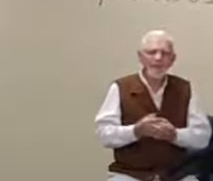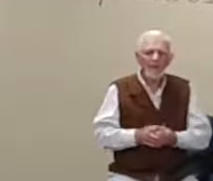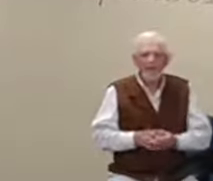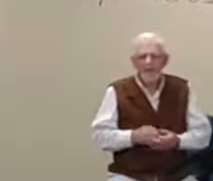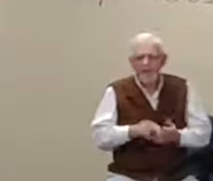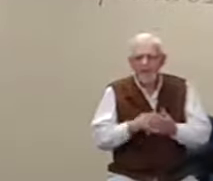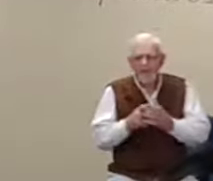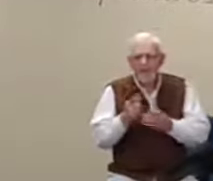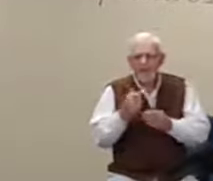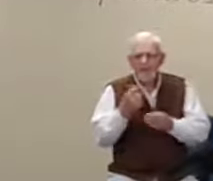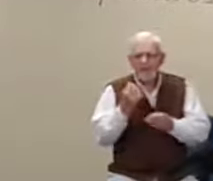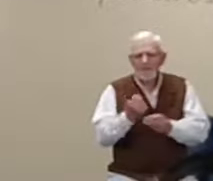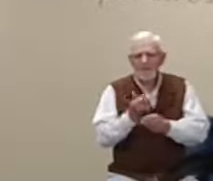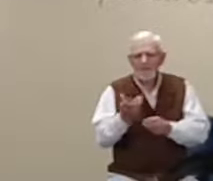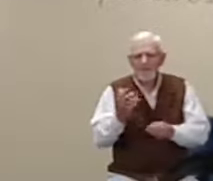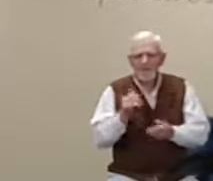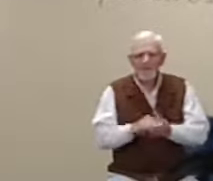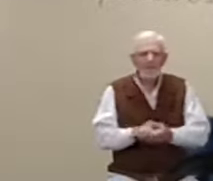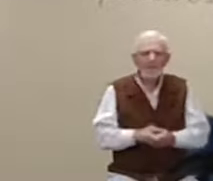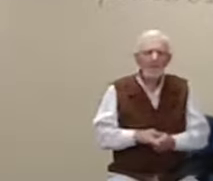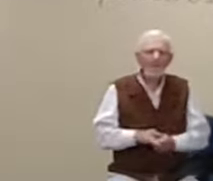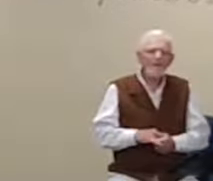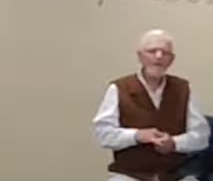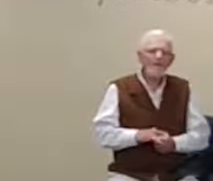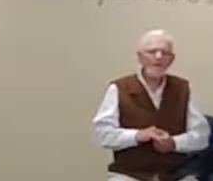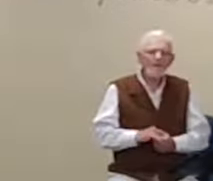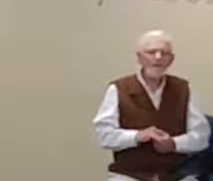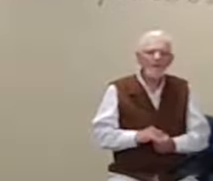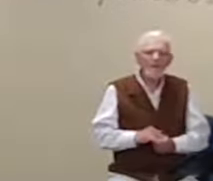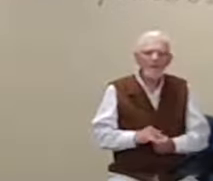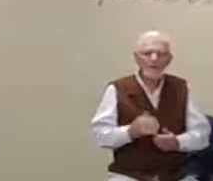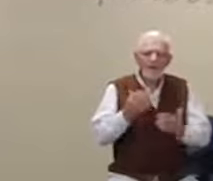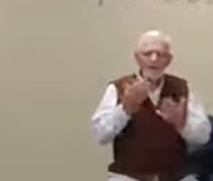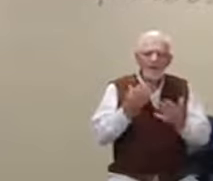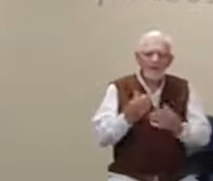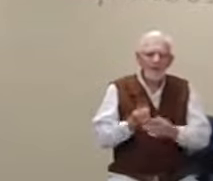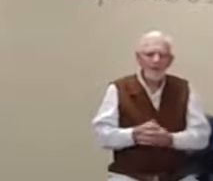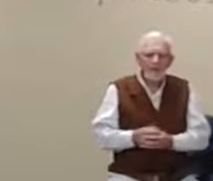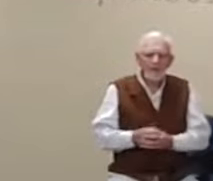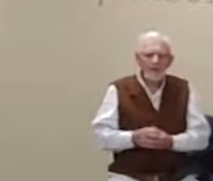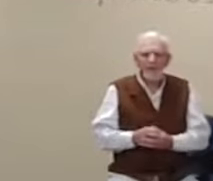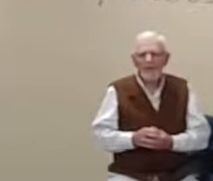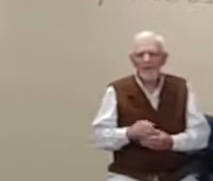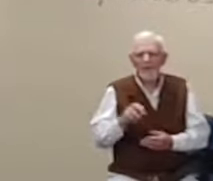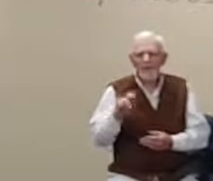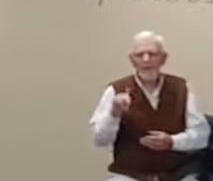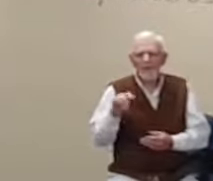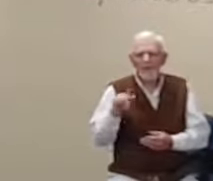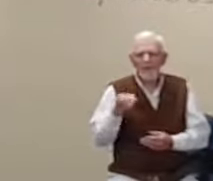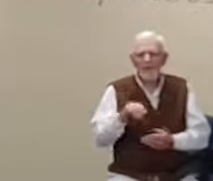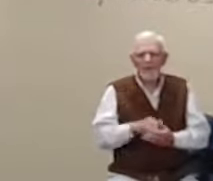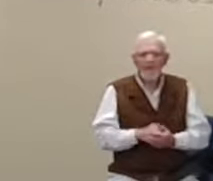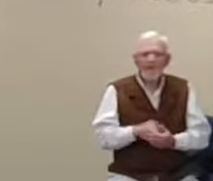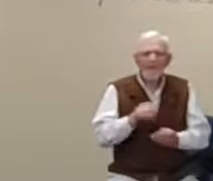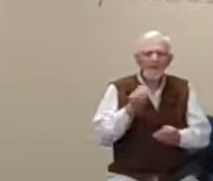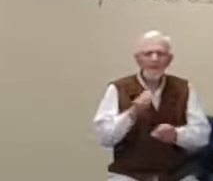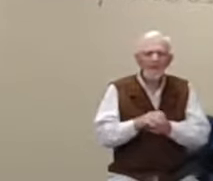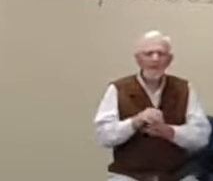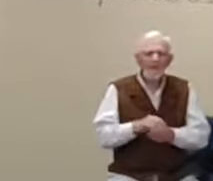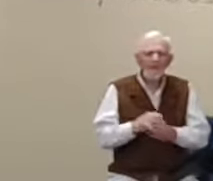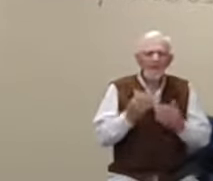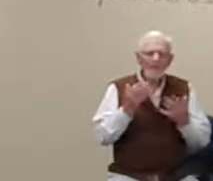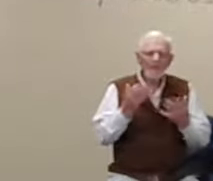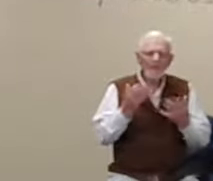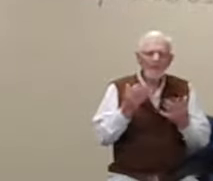something. I wanted to put this out publicly. Thank you to the pastor and to his wife, and thank